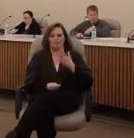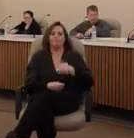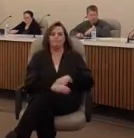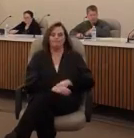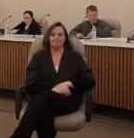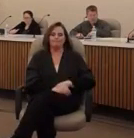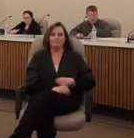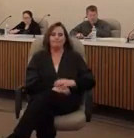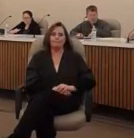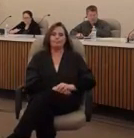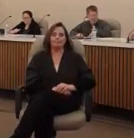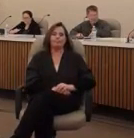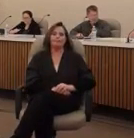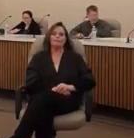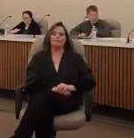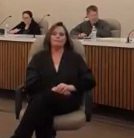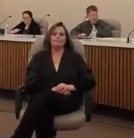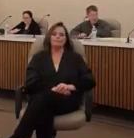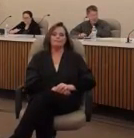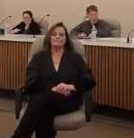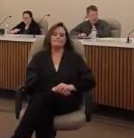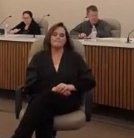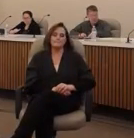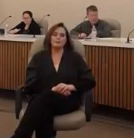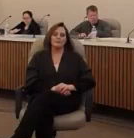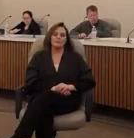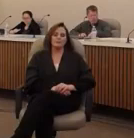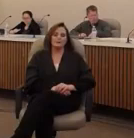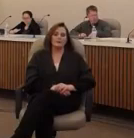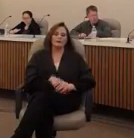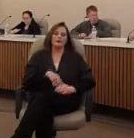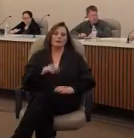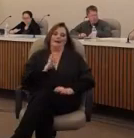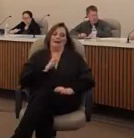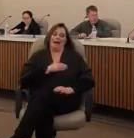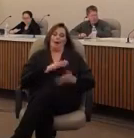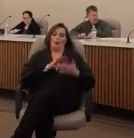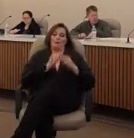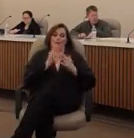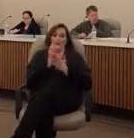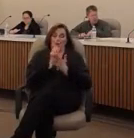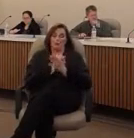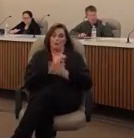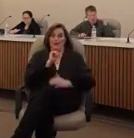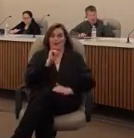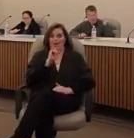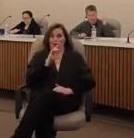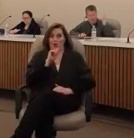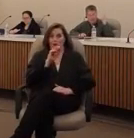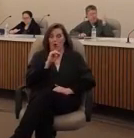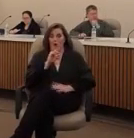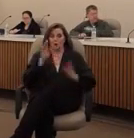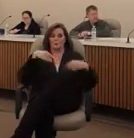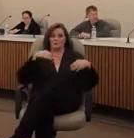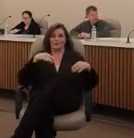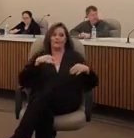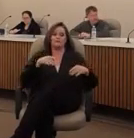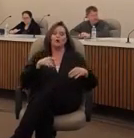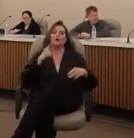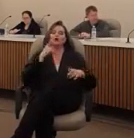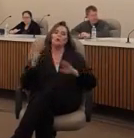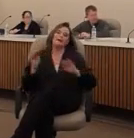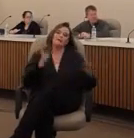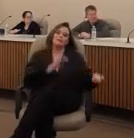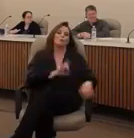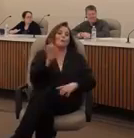that the way we've structured with our town code, that the auto sales would have to be on, he would have to move to West